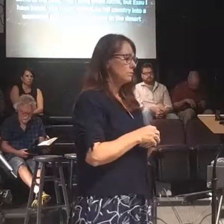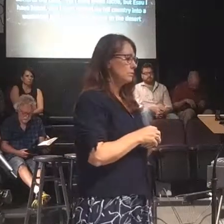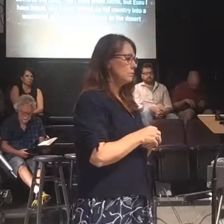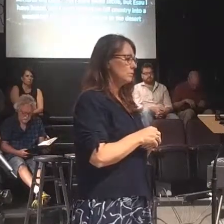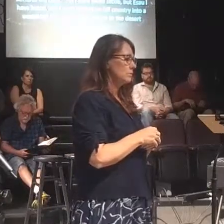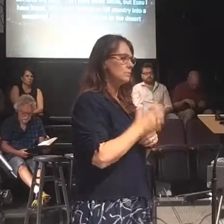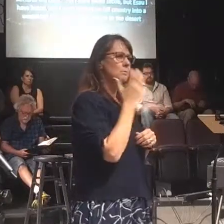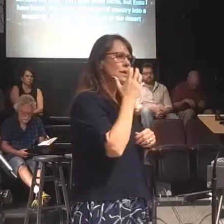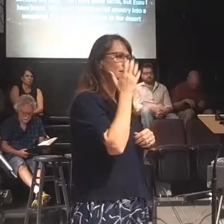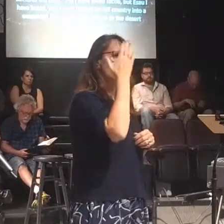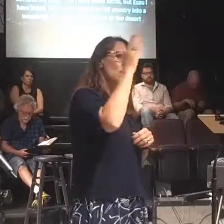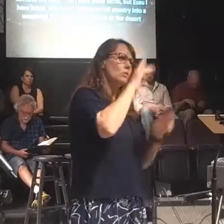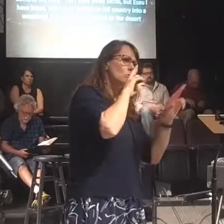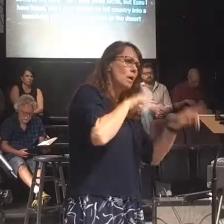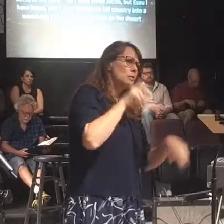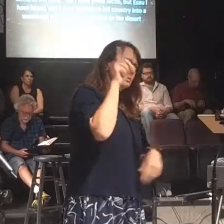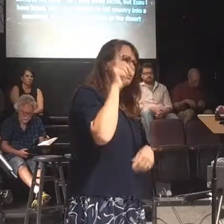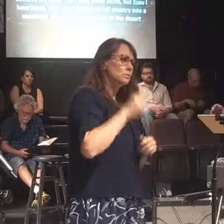thing, right?